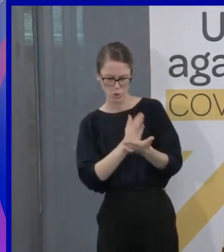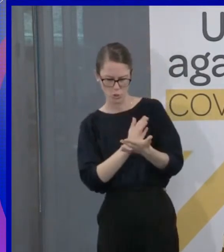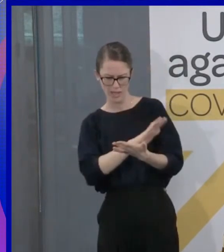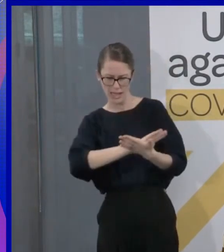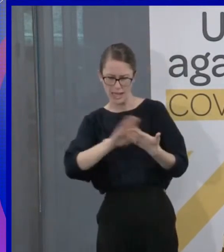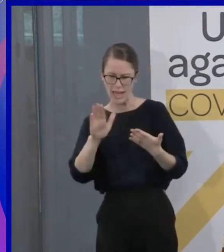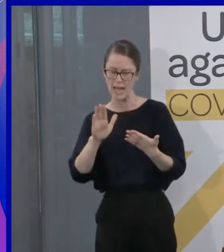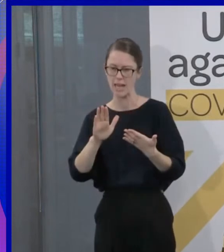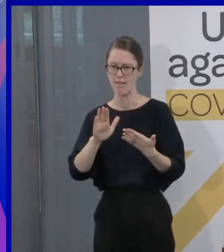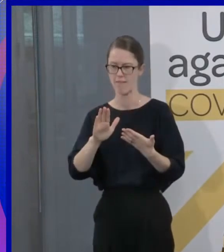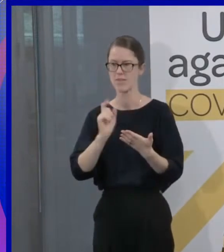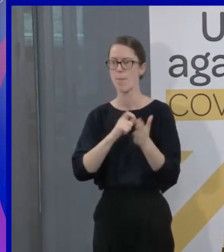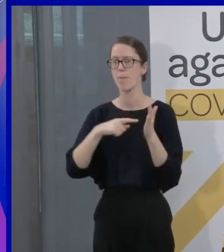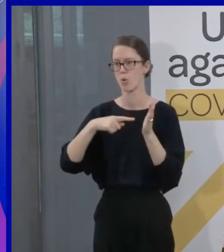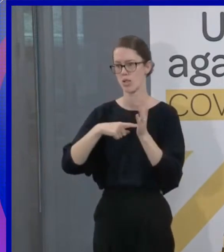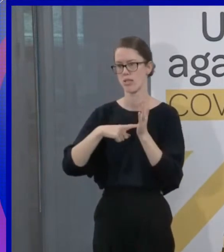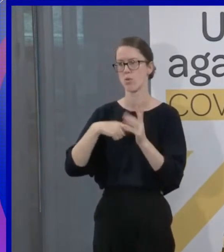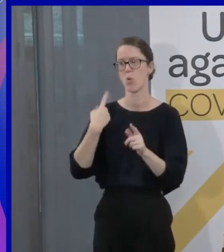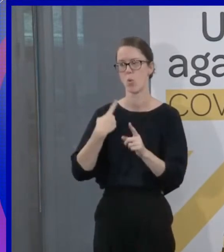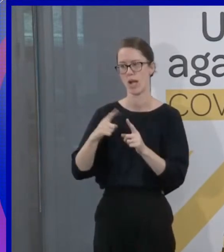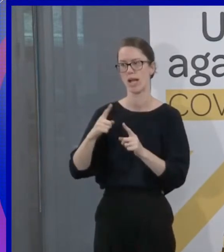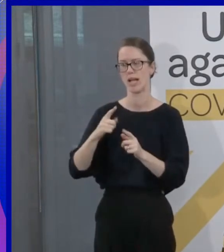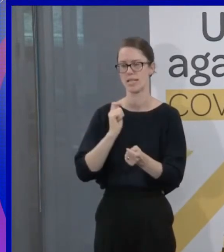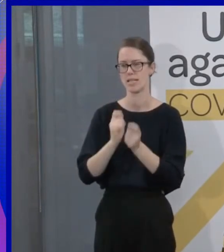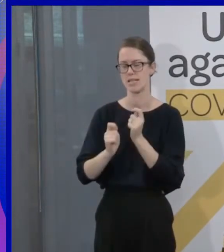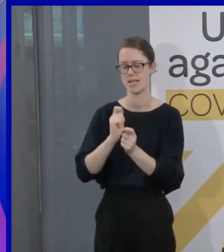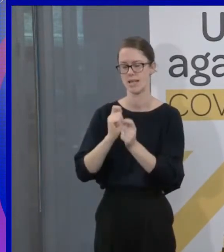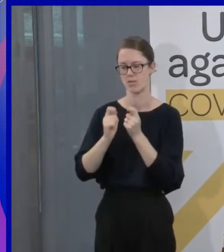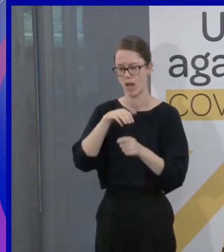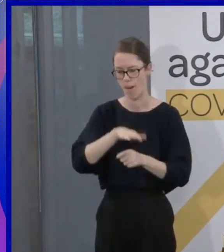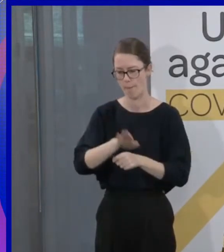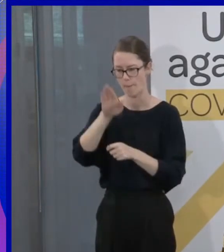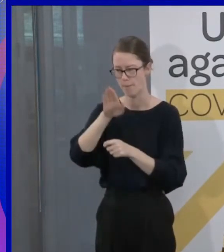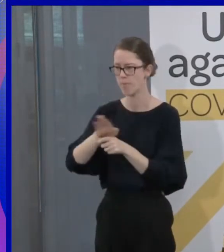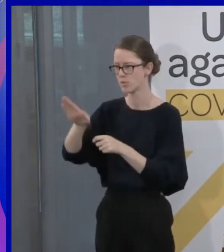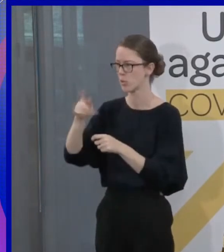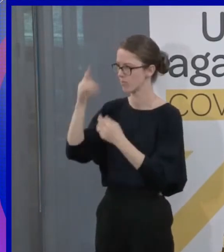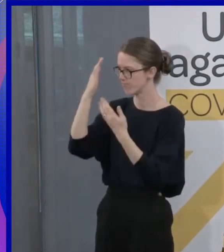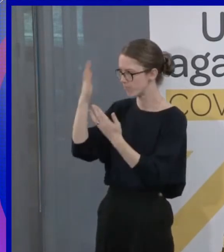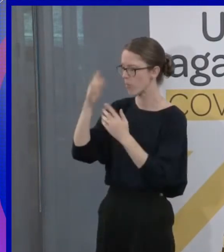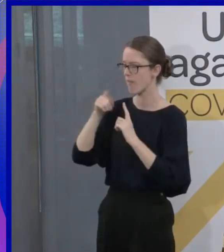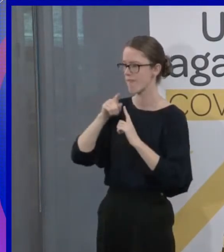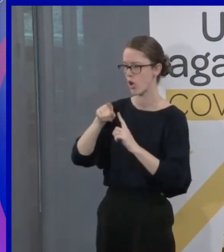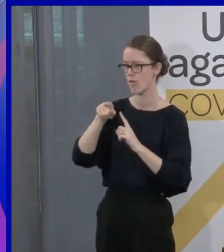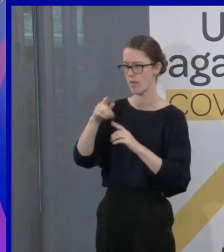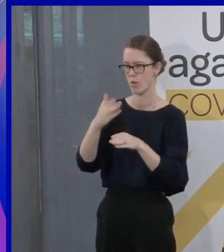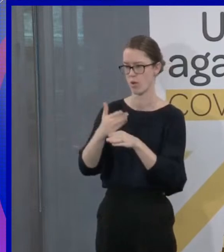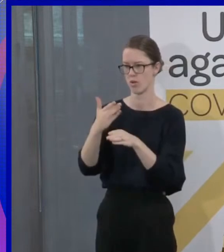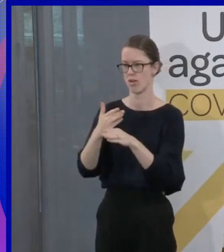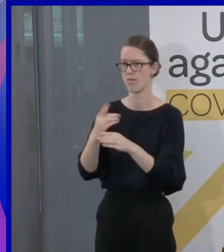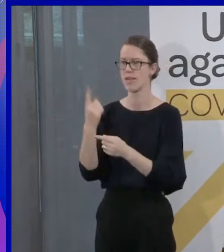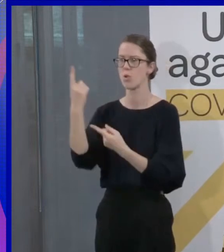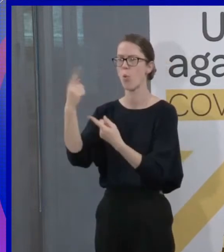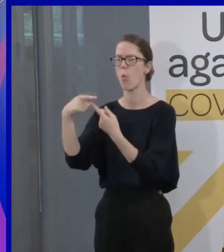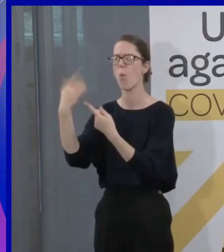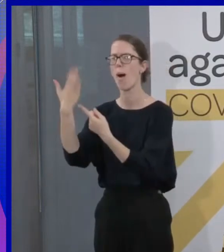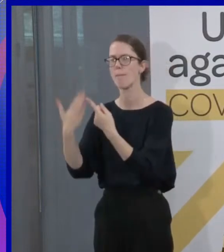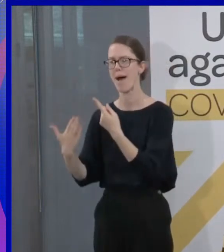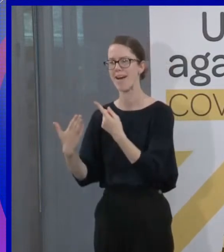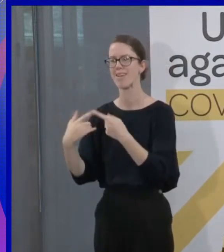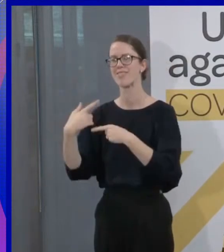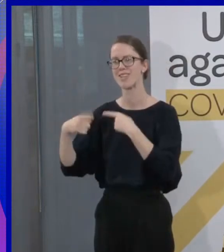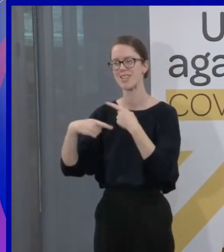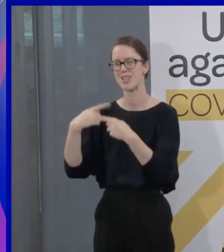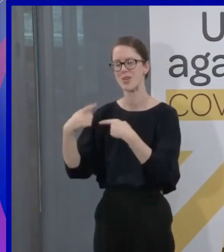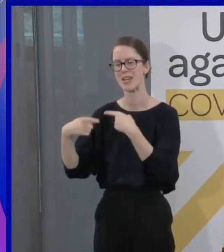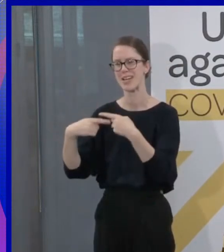clear about the imperative to get the testing scaled up as quickly as possible for our border workers as one part of continuing